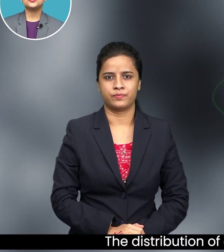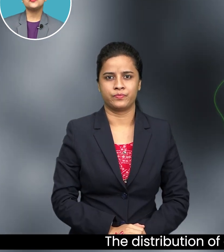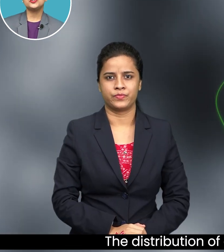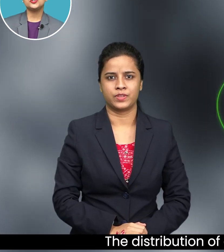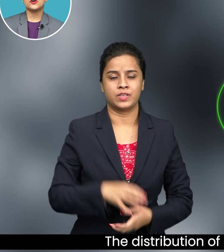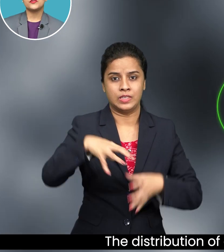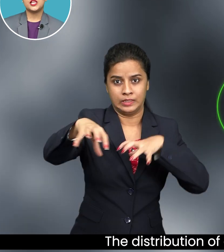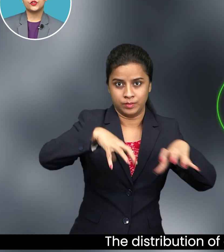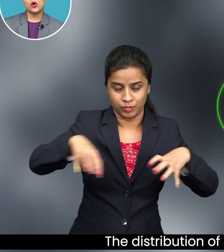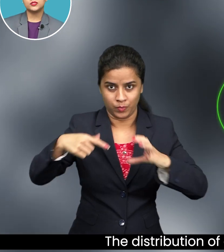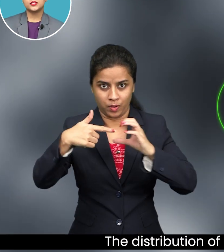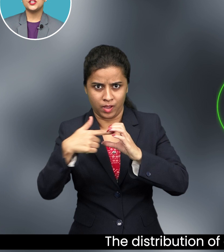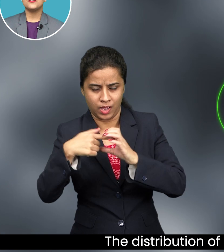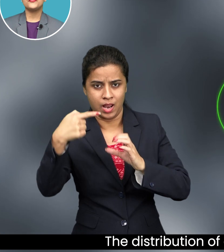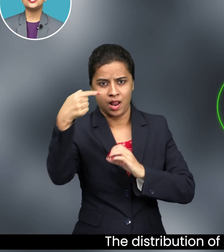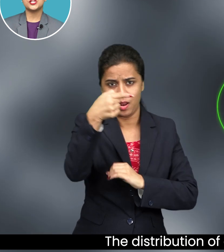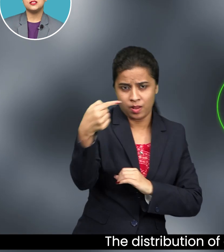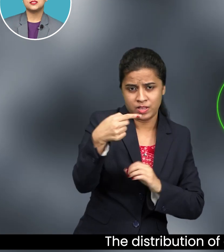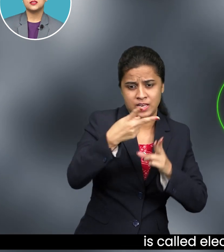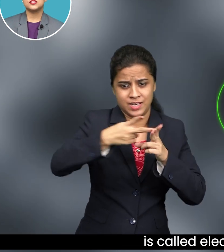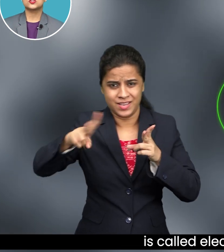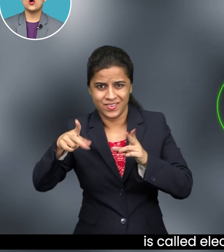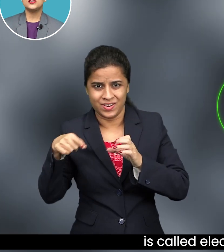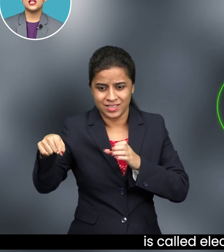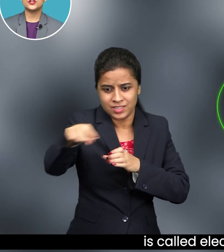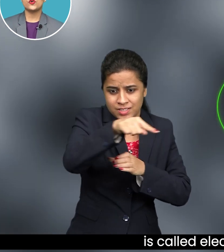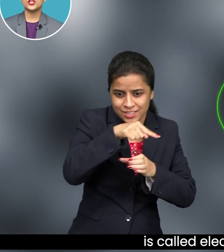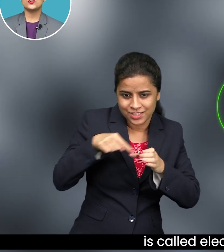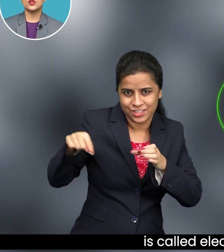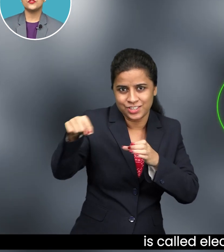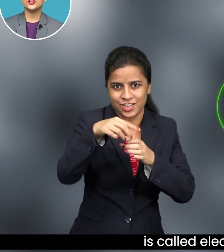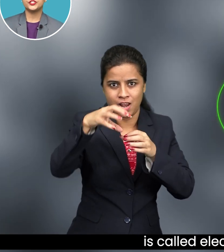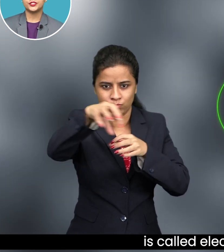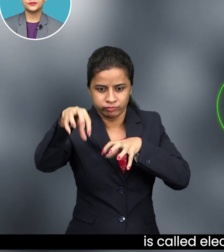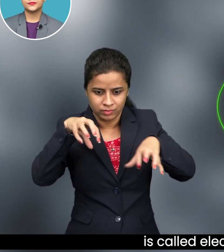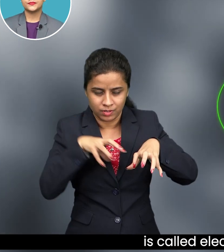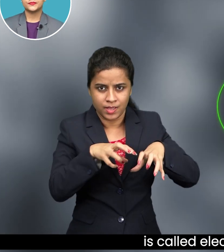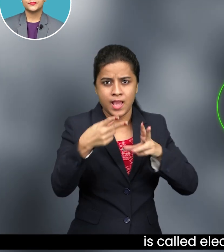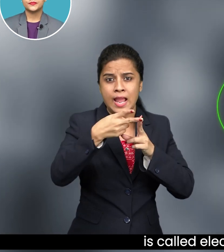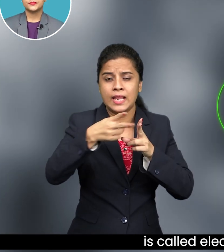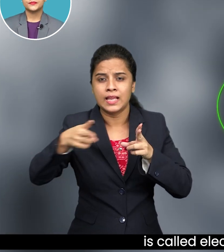The distribution of electrons in different shells is called electronic configuration.